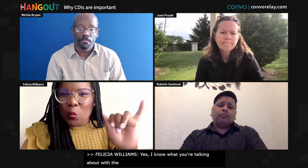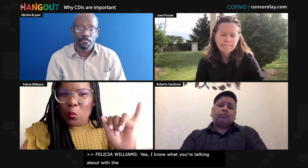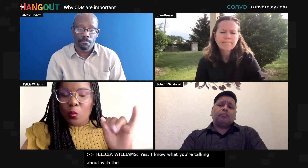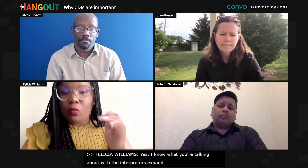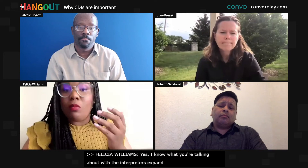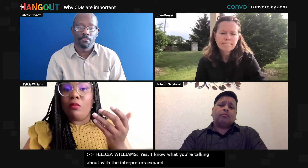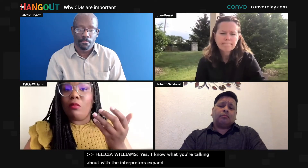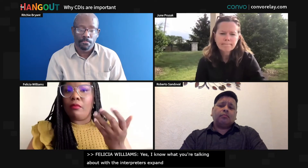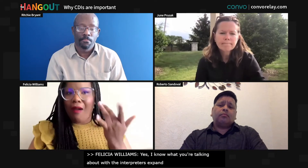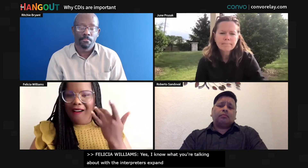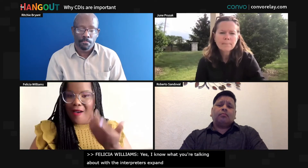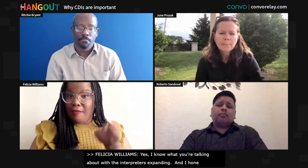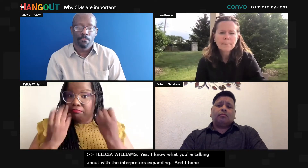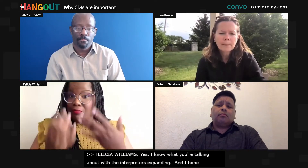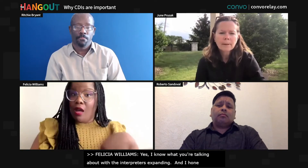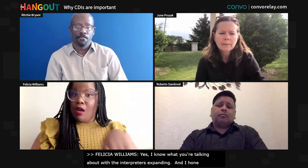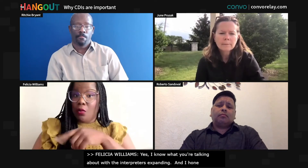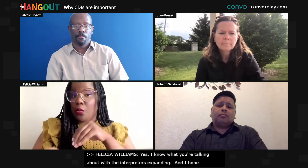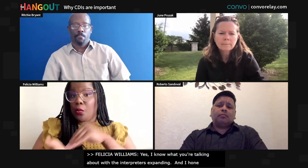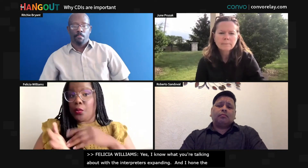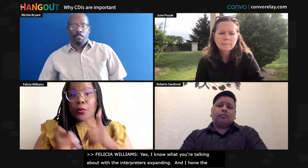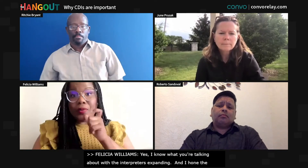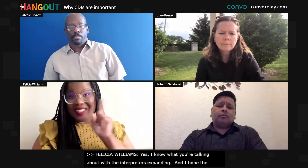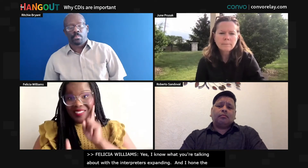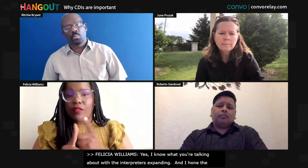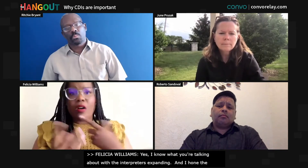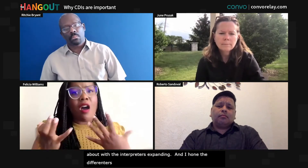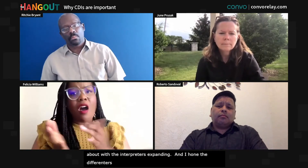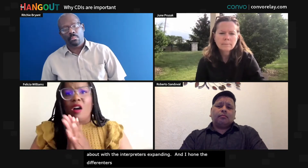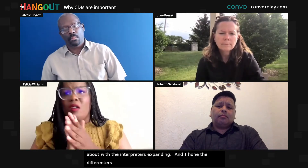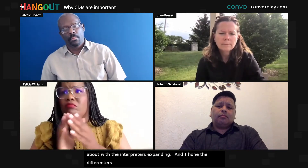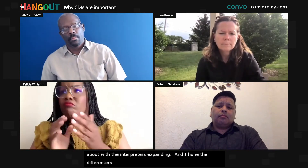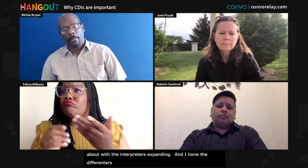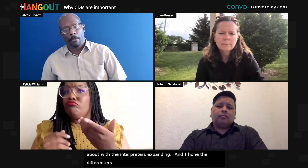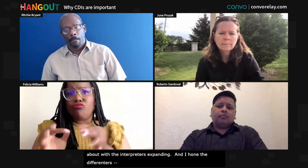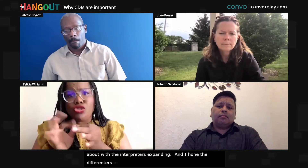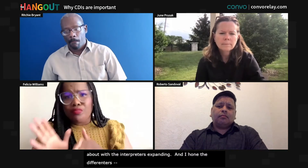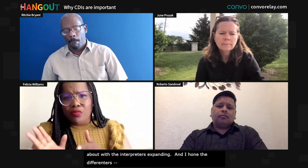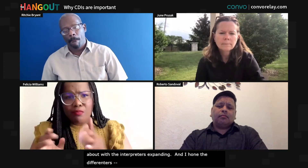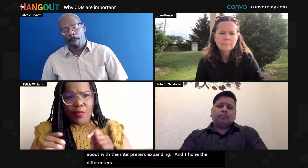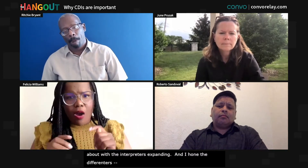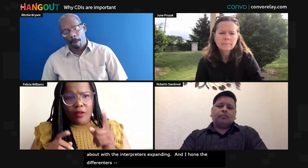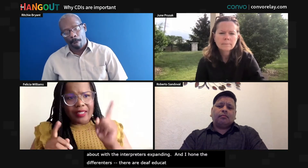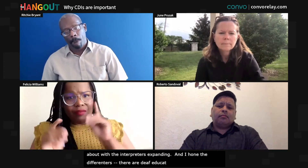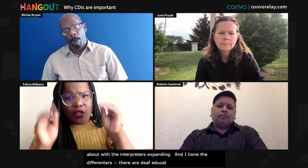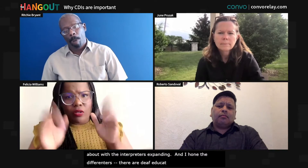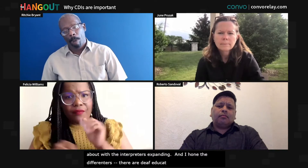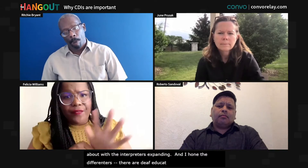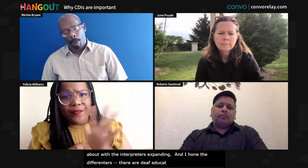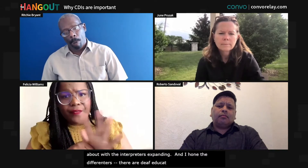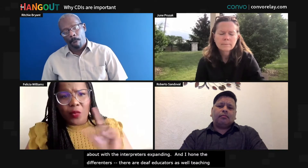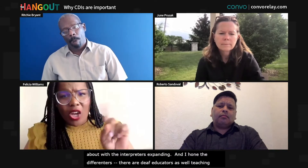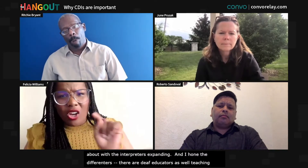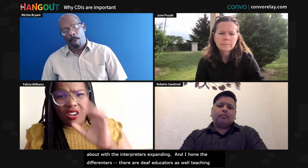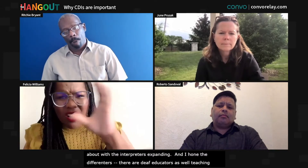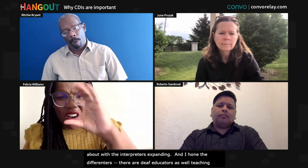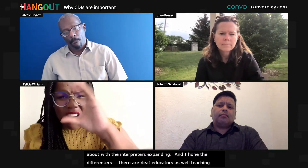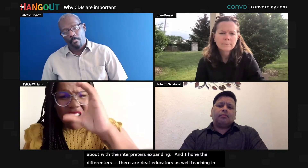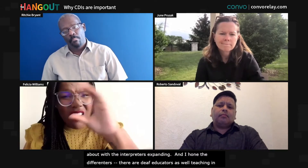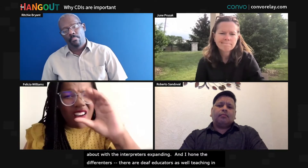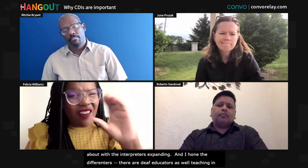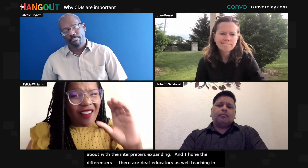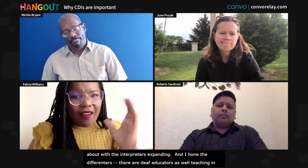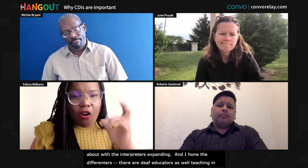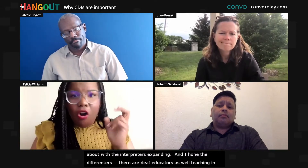there's deaf educators as well that are teaching in IDPs. I think it's really important. I know a lot of the students who are deaf who are really eager and they want to become interpreters, but